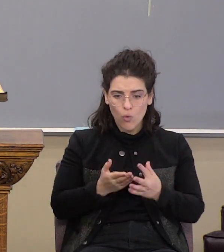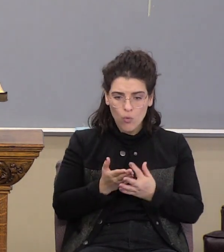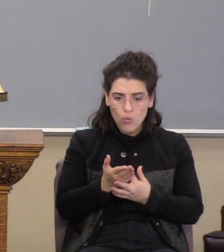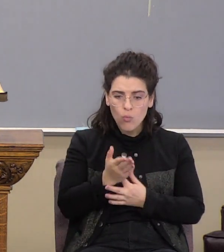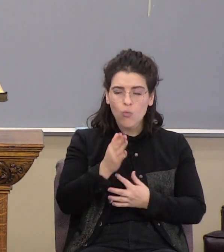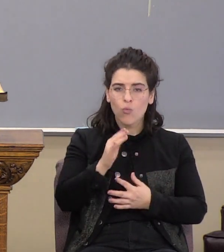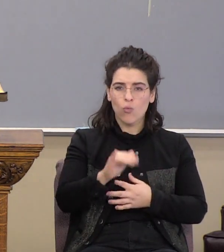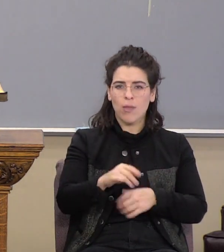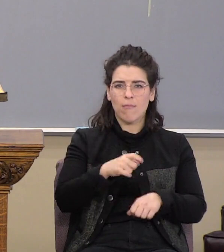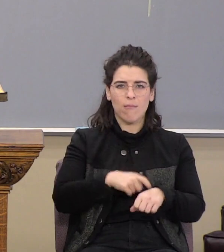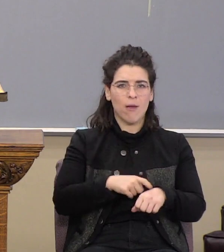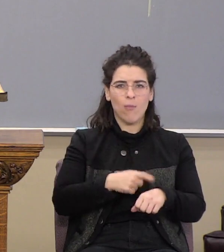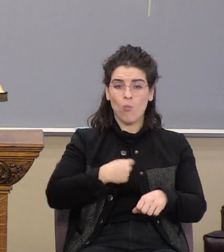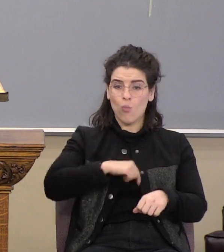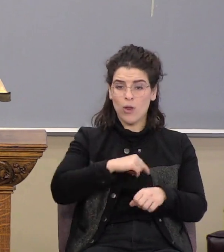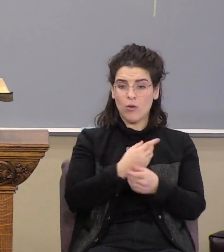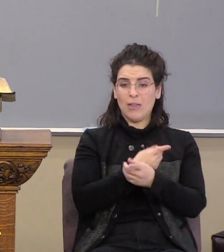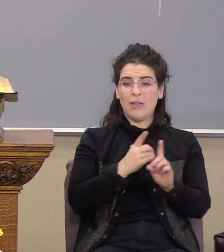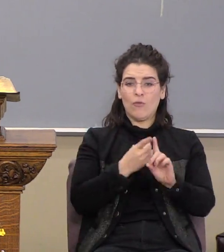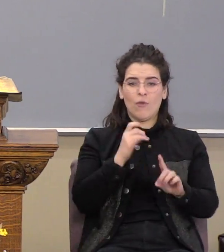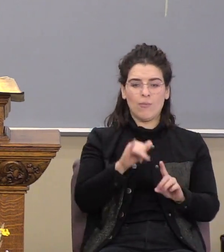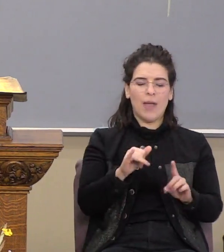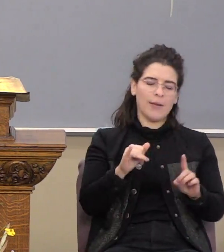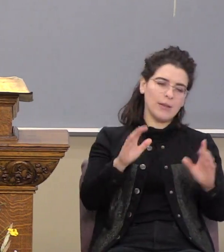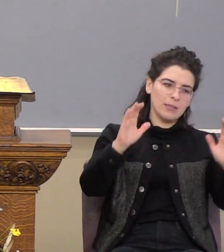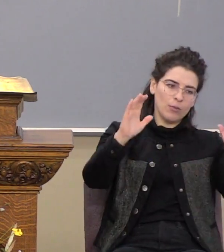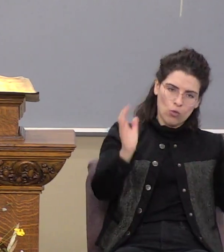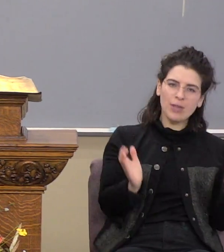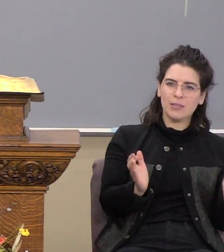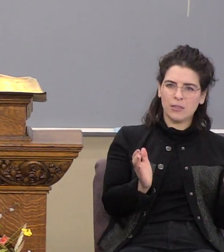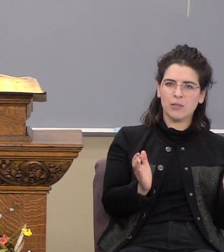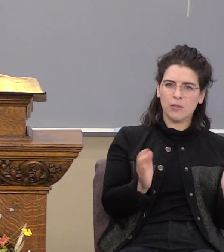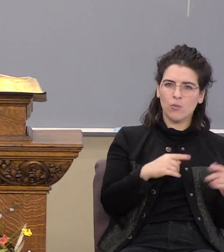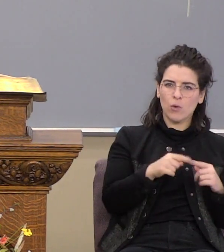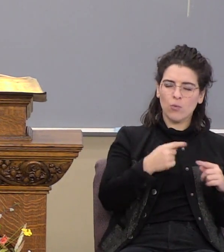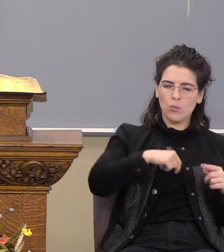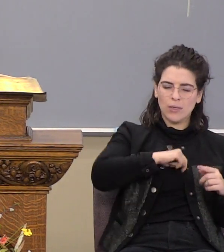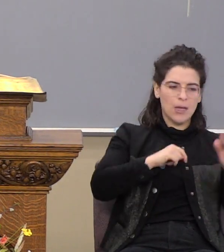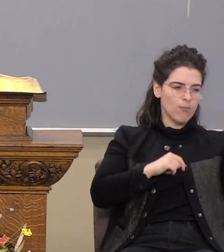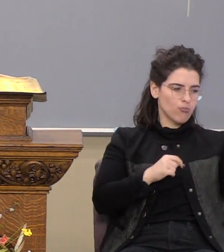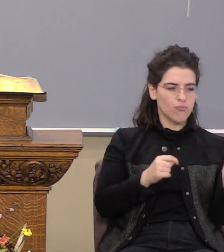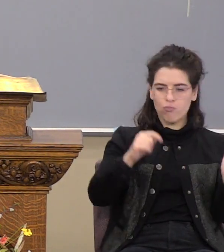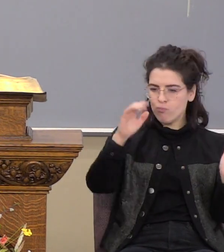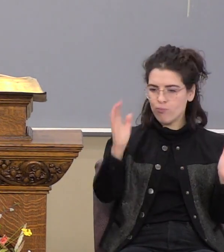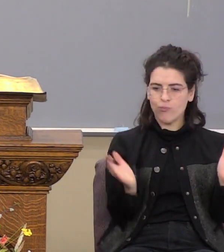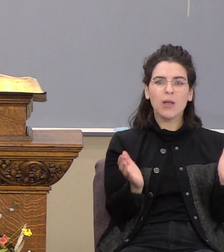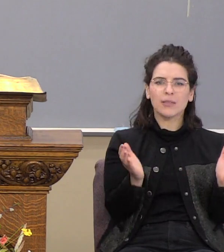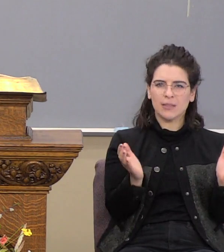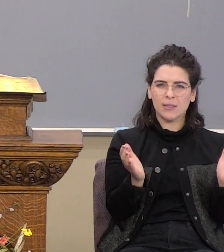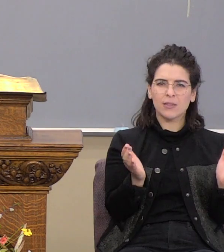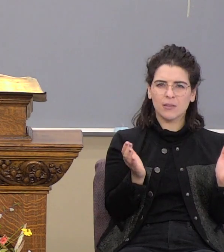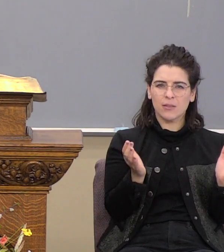period of time. Hence the parentheses, all right? When we draw the parentheses, just that